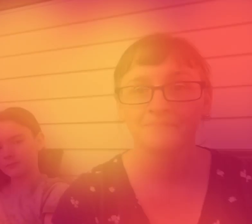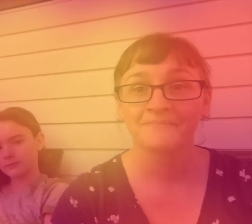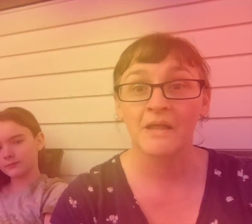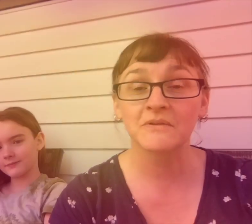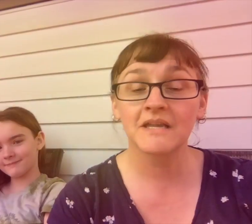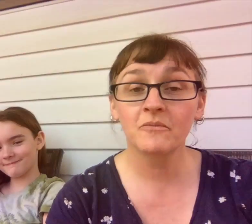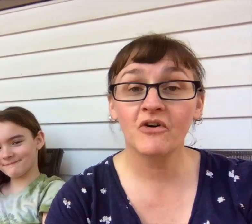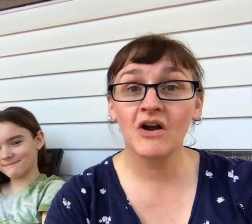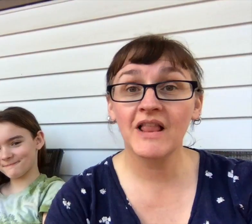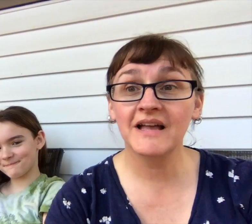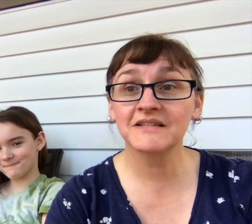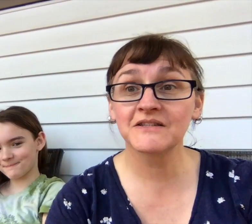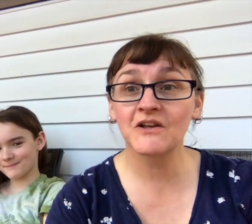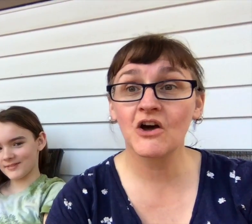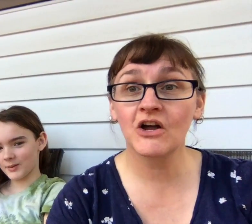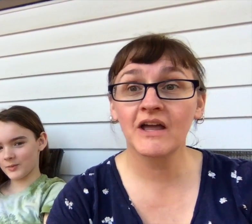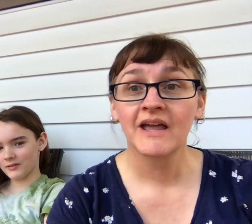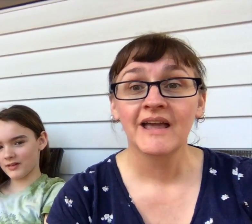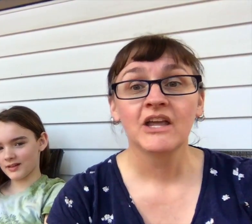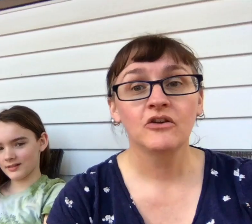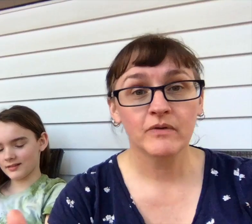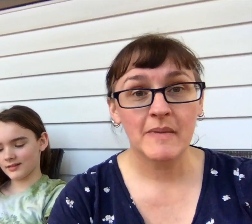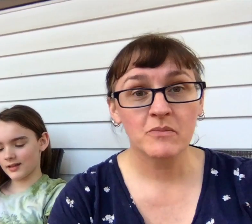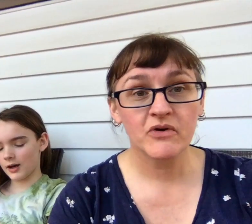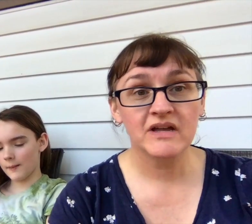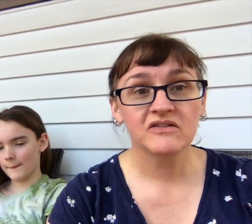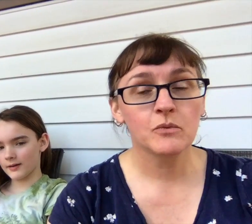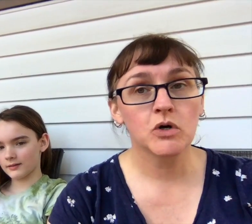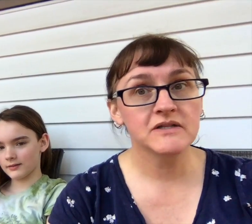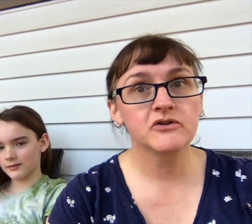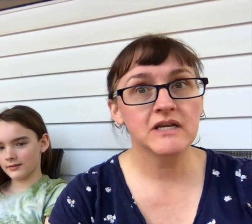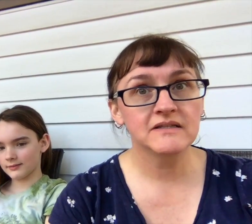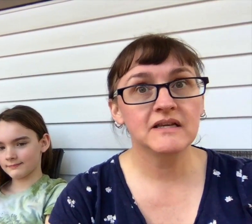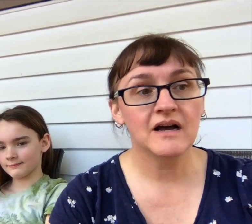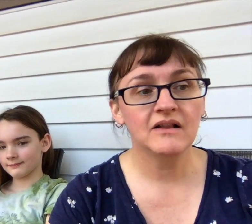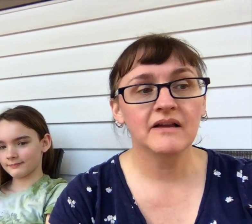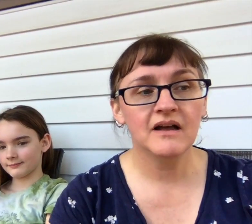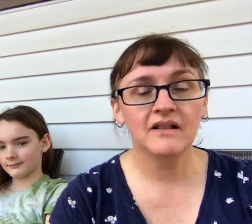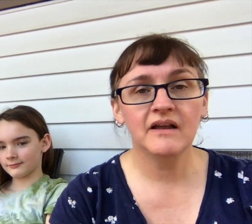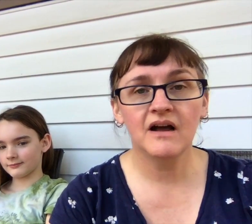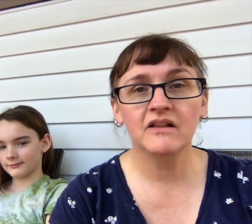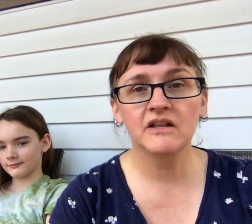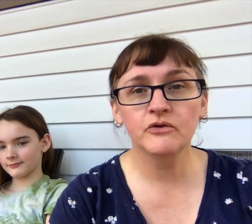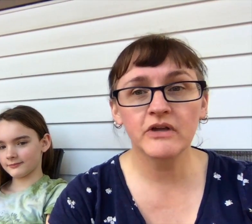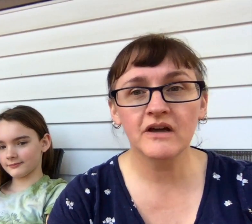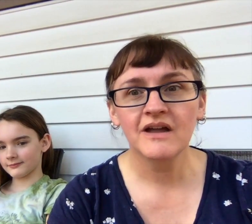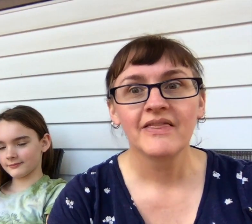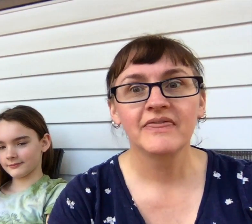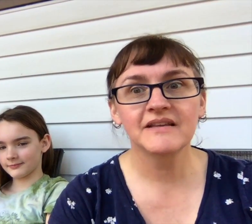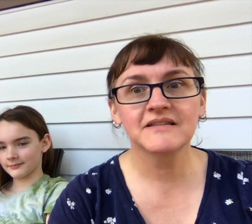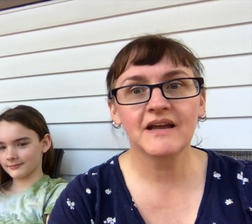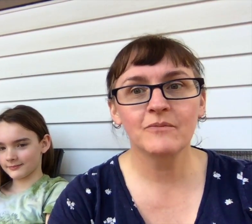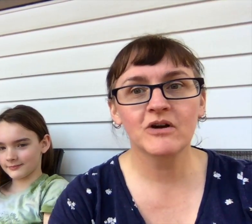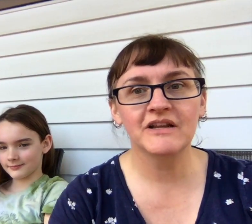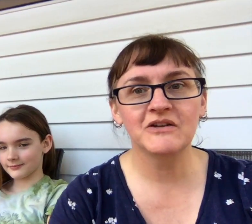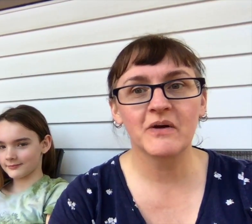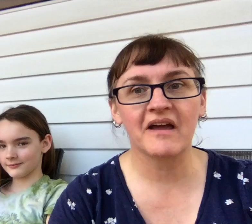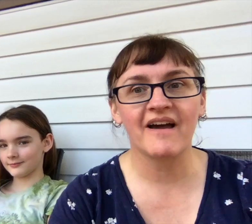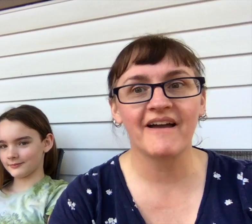It's time for our last song. You remember it. The words are easy. Halle, Halle, Halleluja. This time, we're going to do it kind